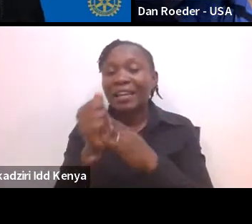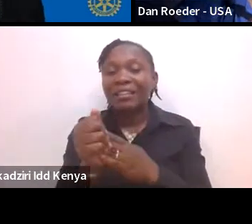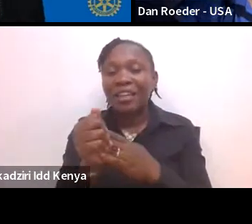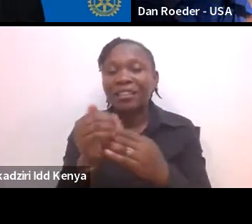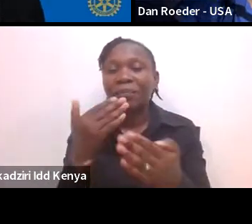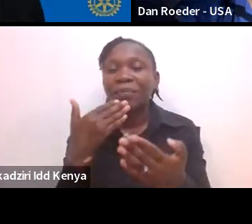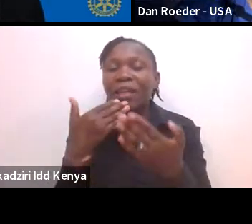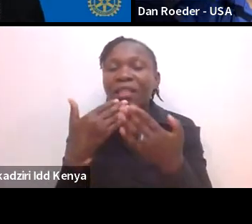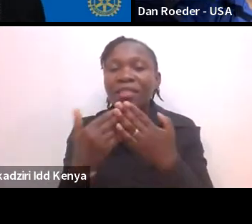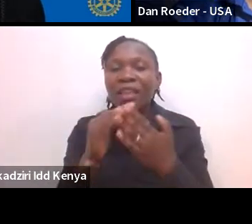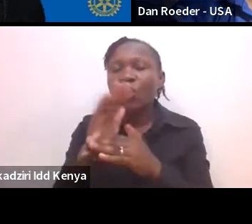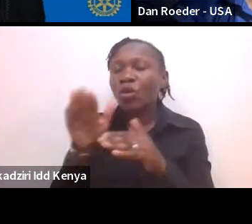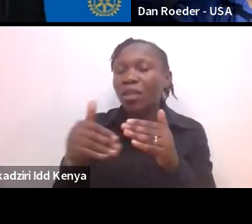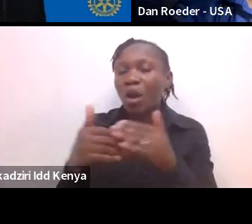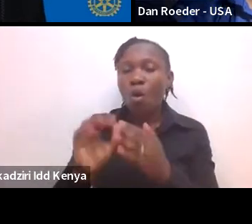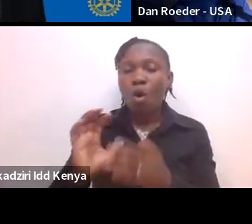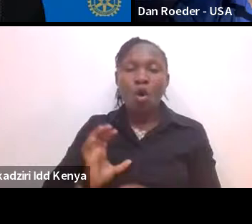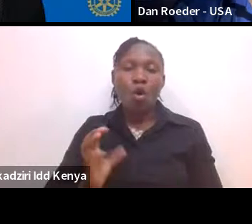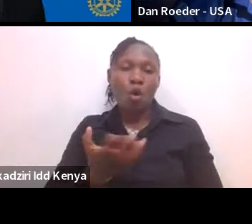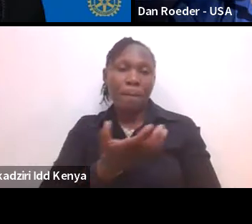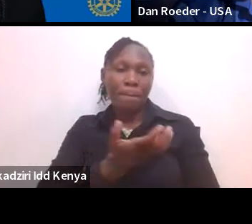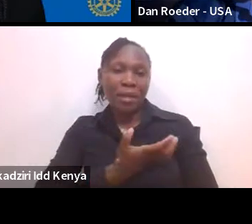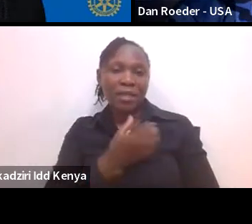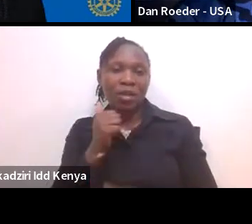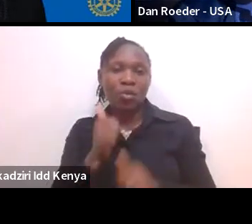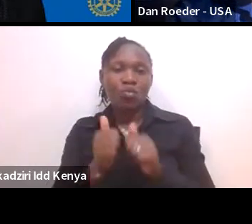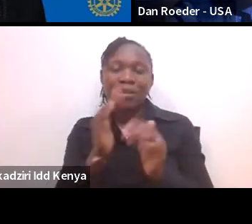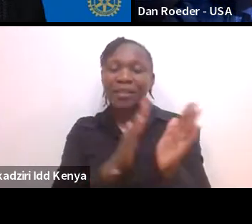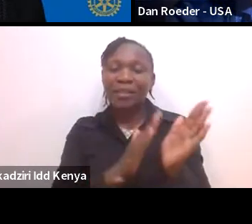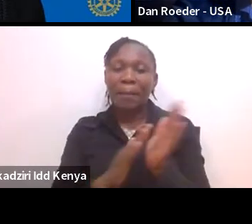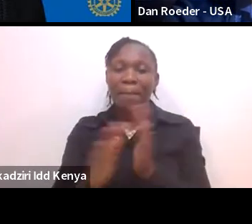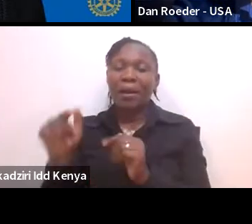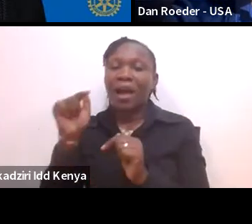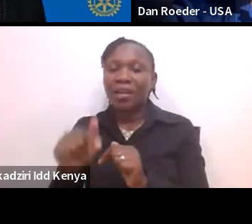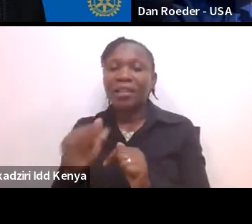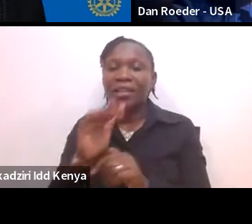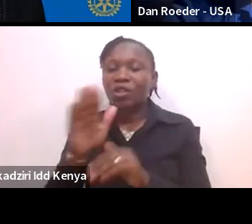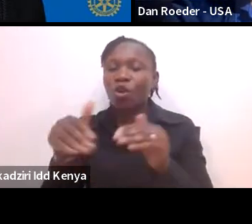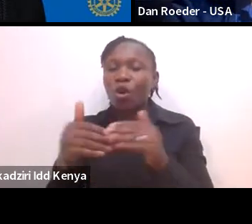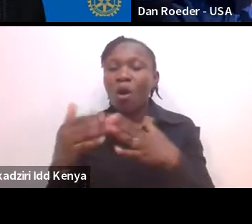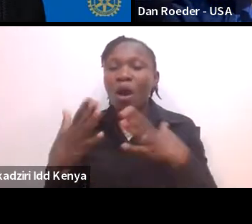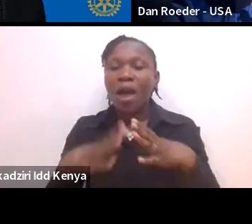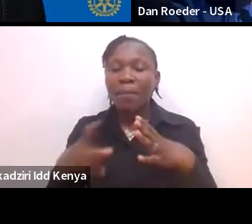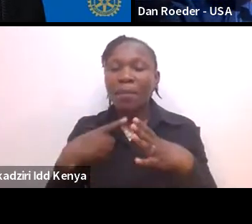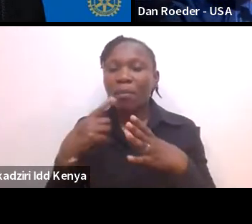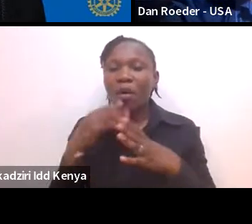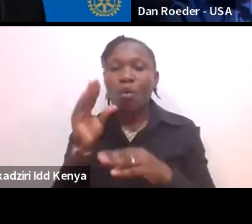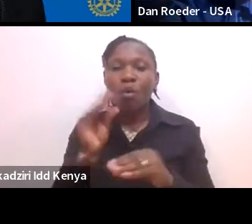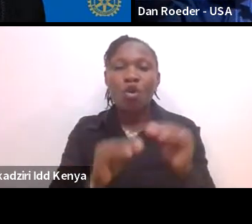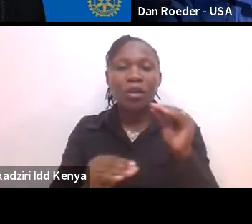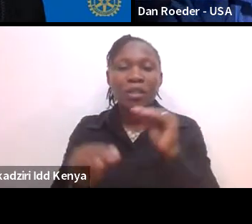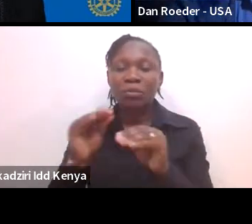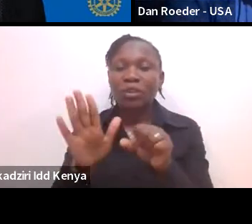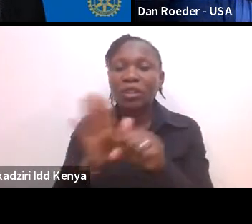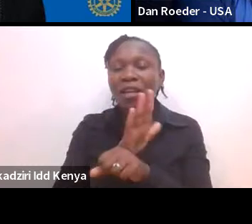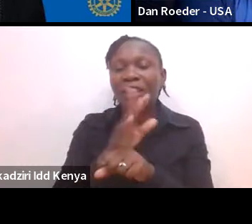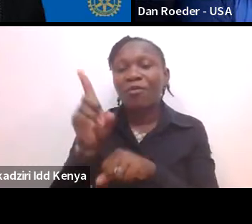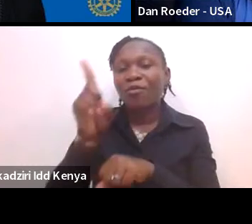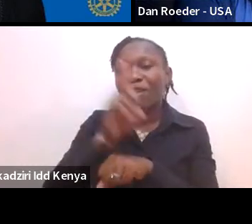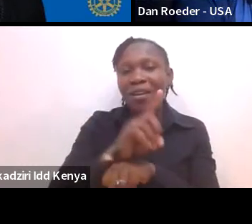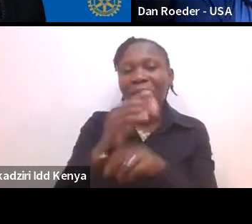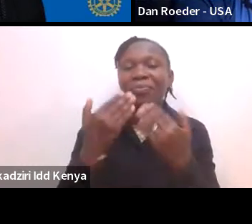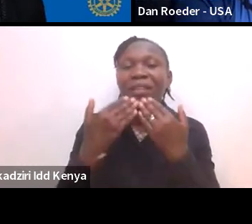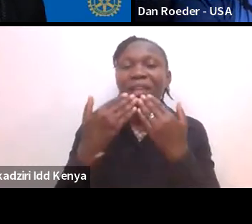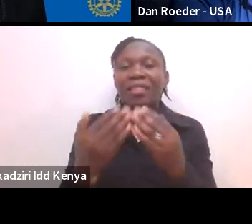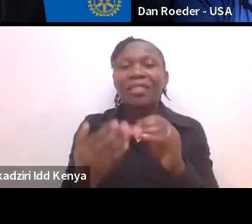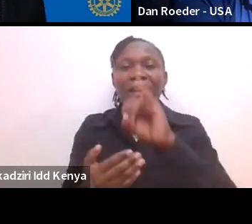entire committee that made this happen and all of the people who contributed throughout the entire day. I want to thank Jeremy